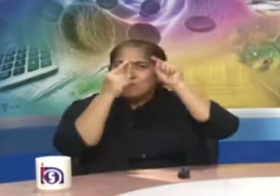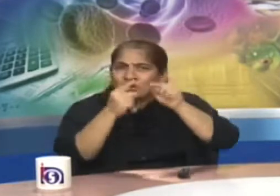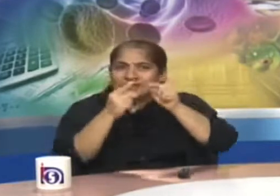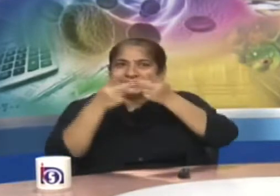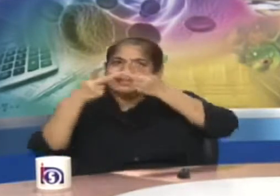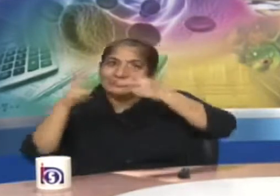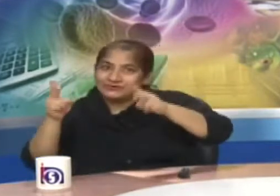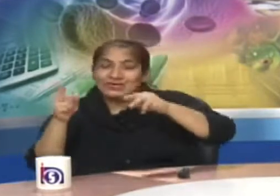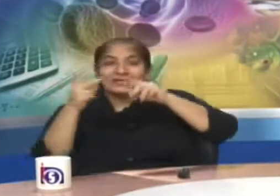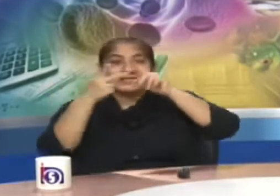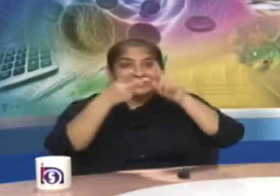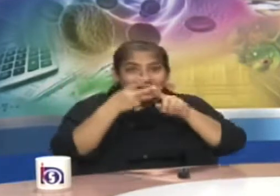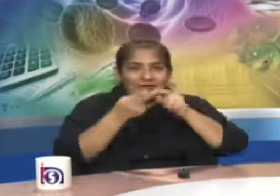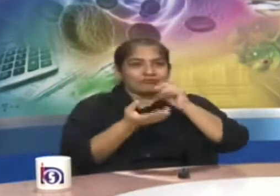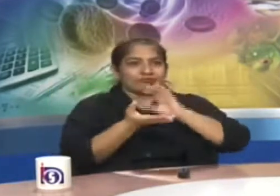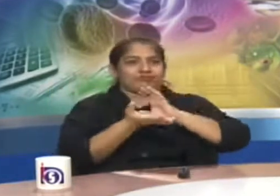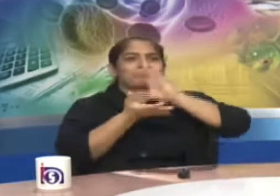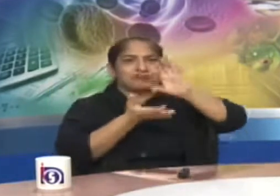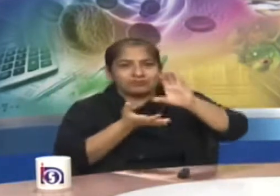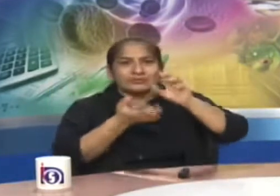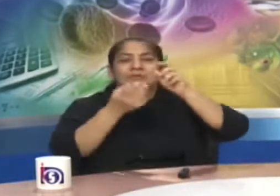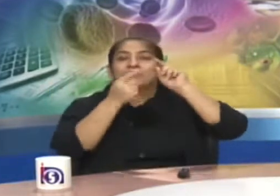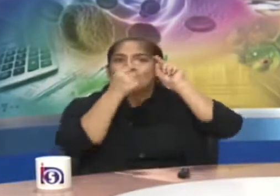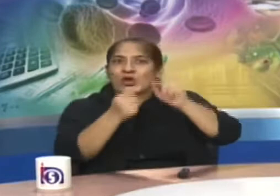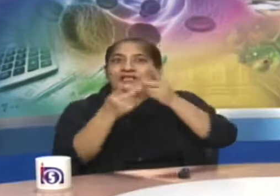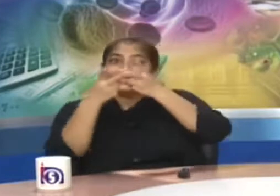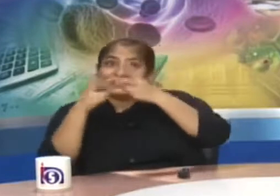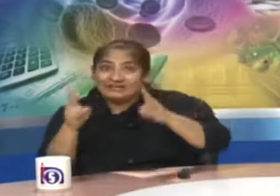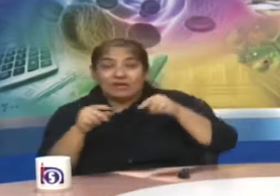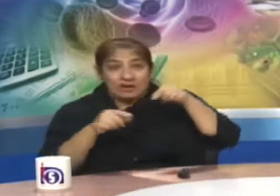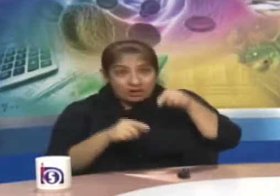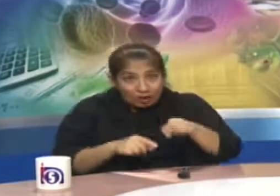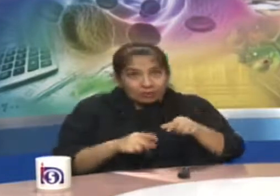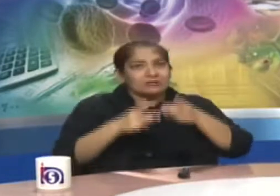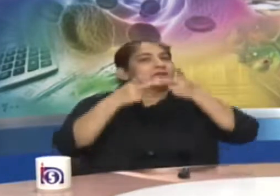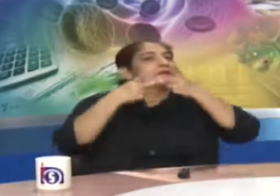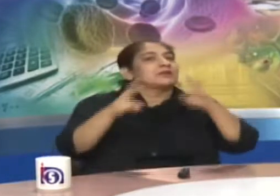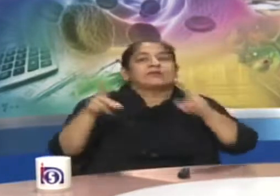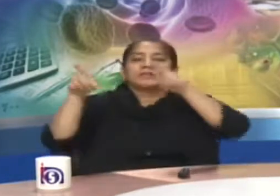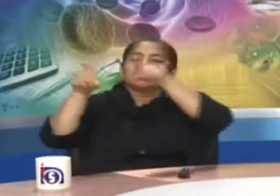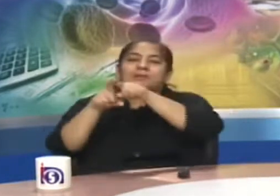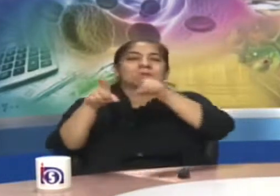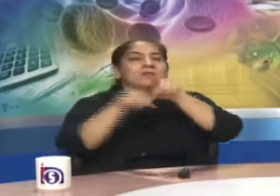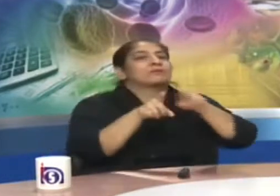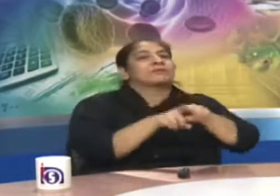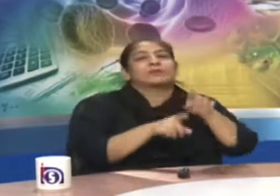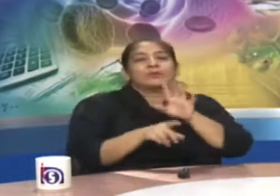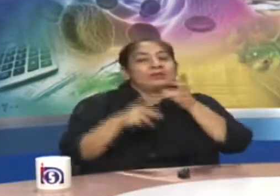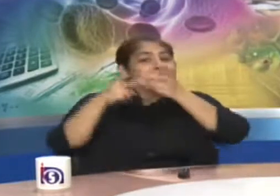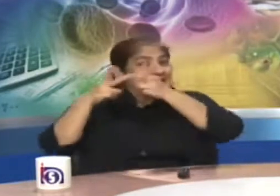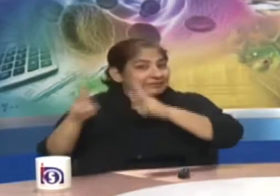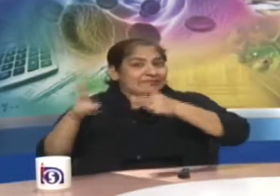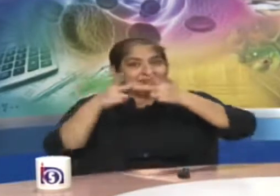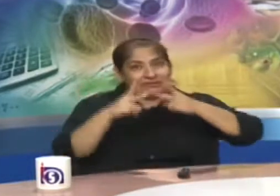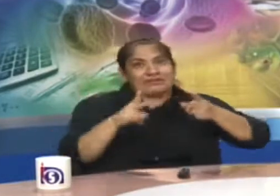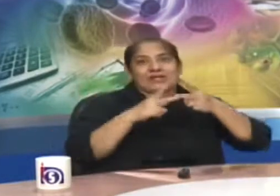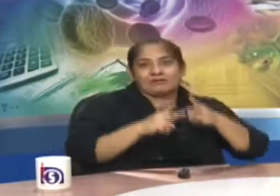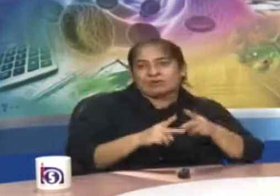Earlier we had discussed the advantages of stock exchange to the companies, then to the investors. Now this one is